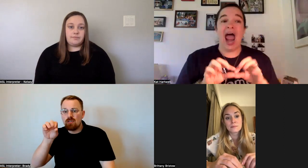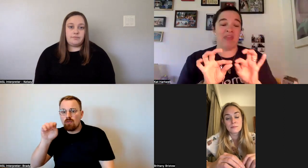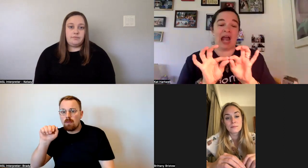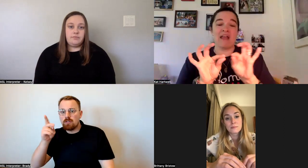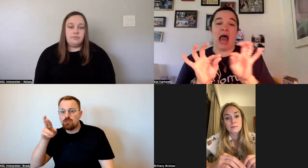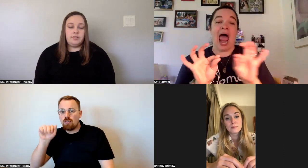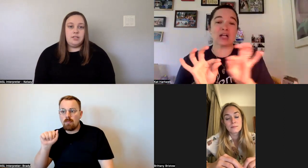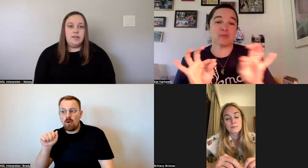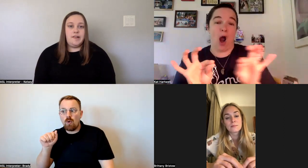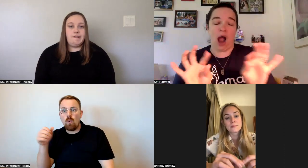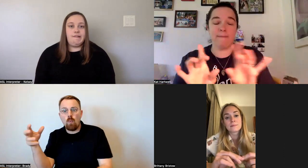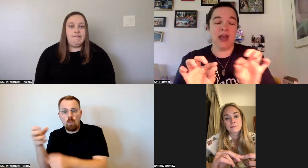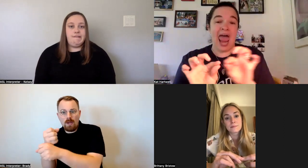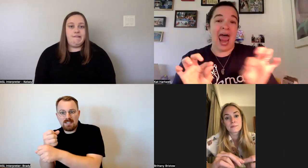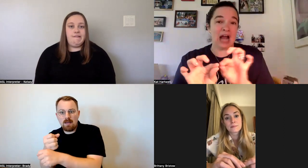win. And I need a